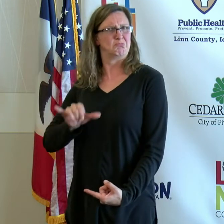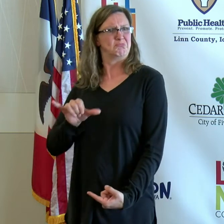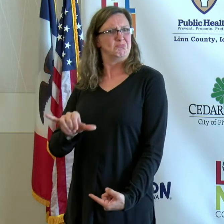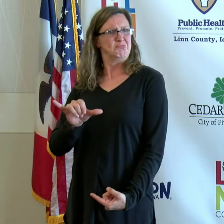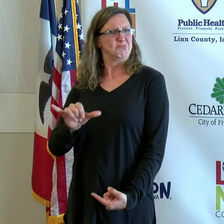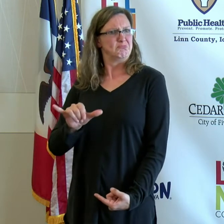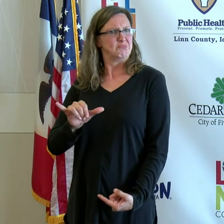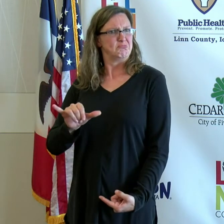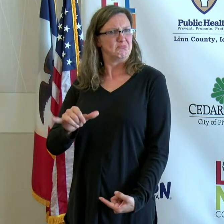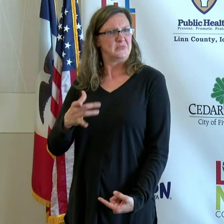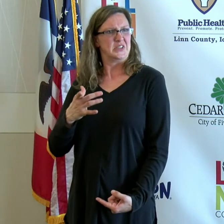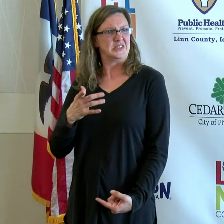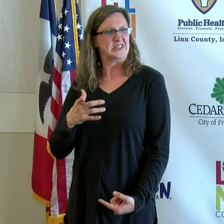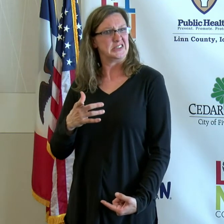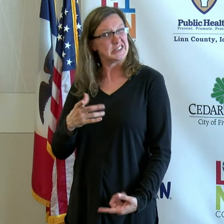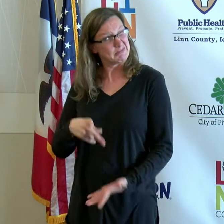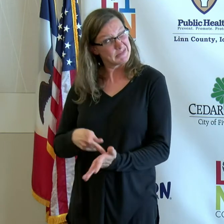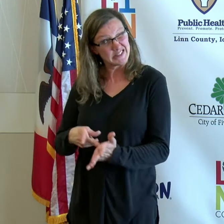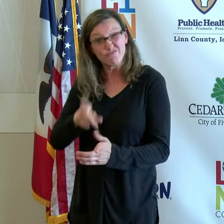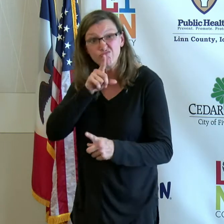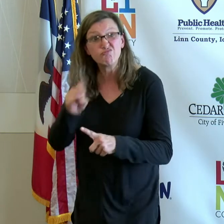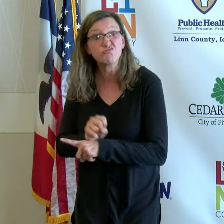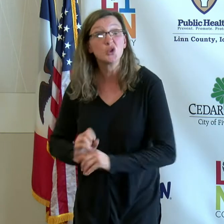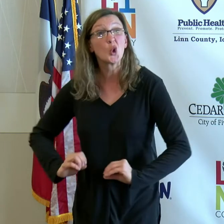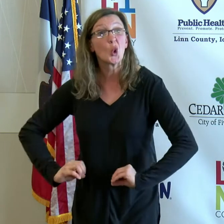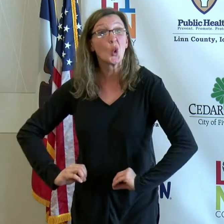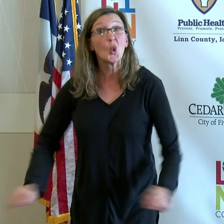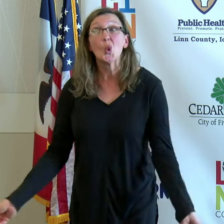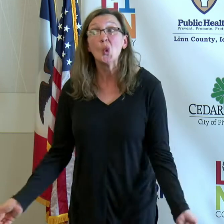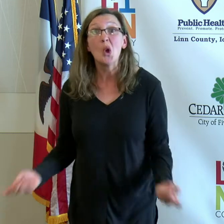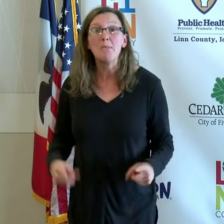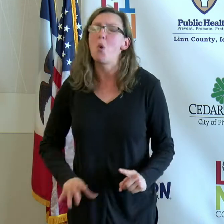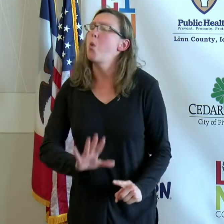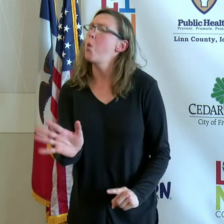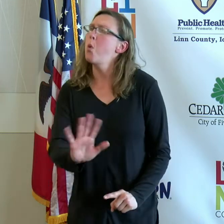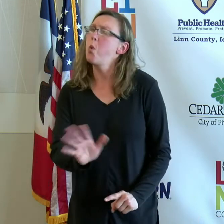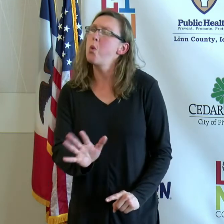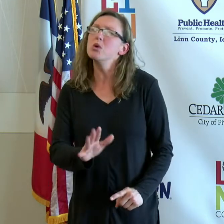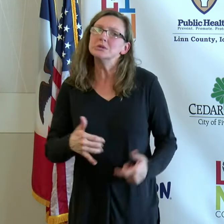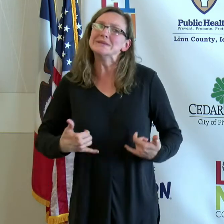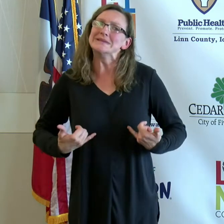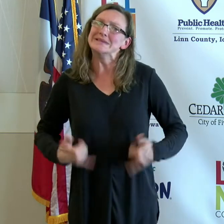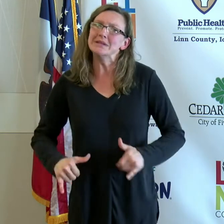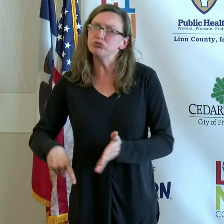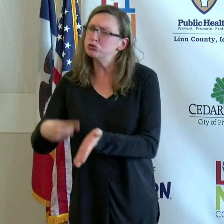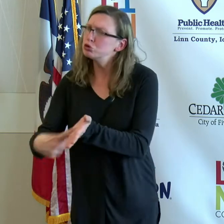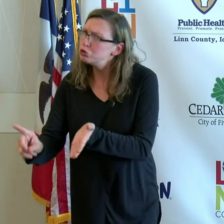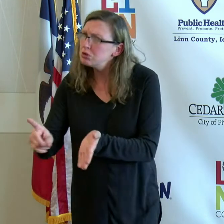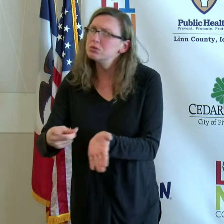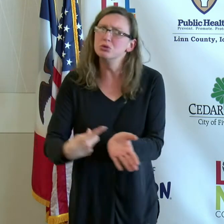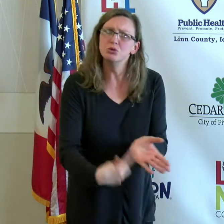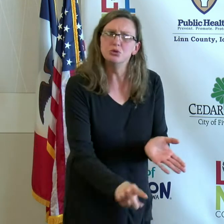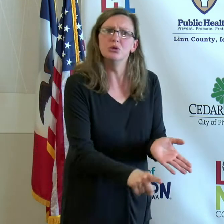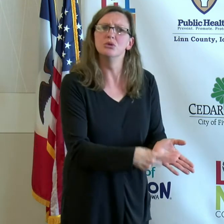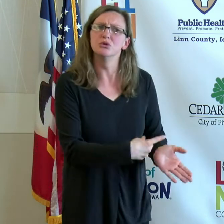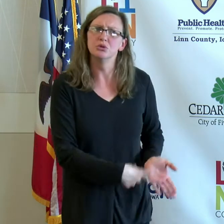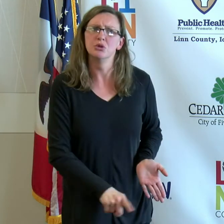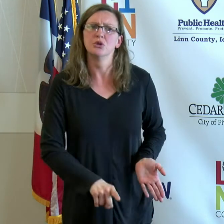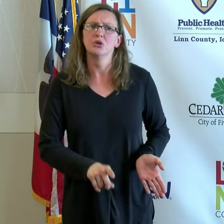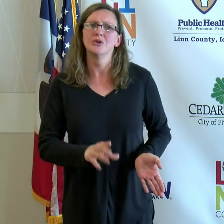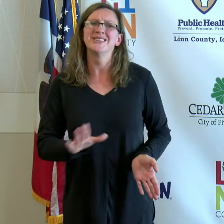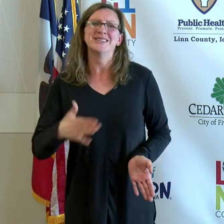you see something, I echo, please call the child abuse hotline and the domestic violence numbers that Drew